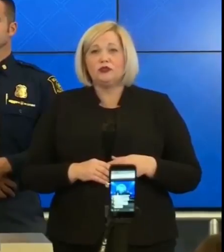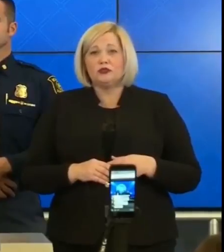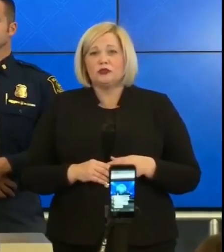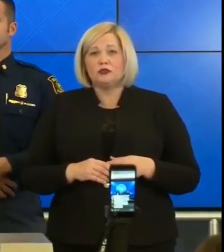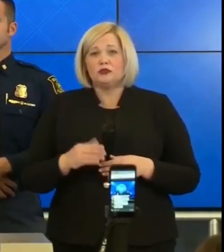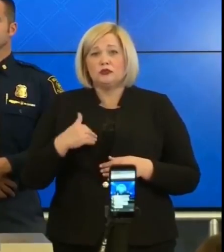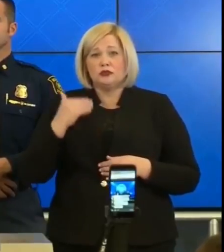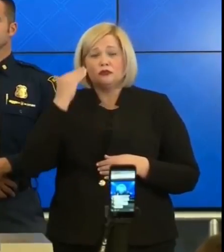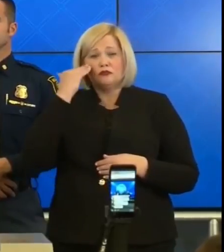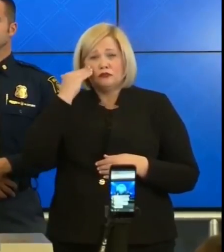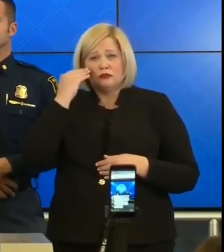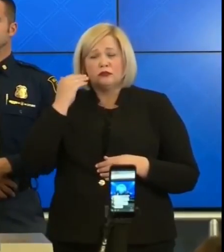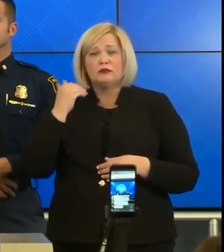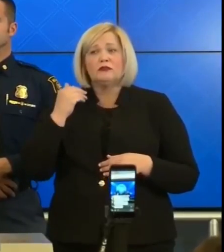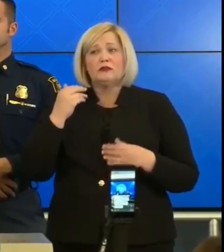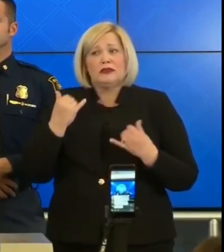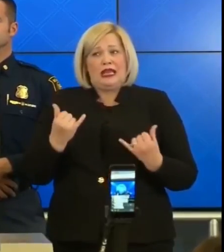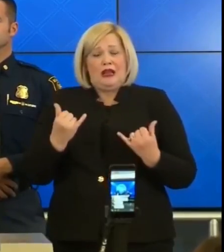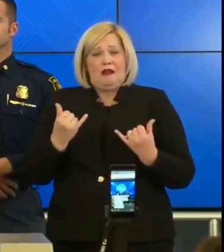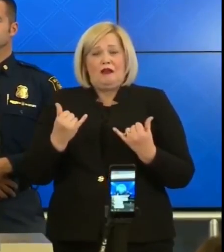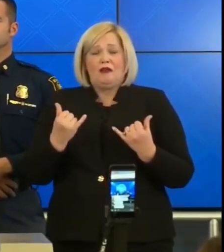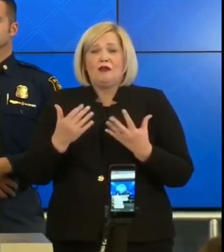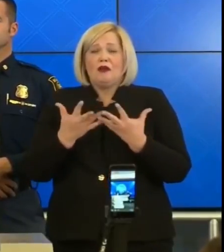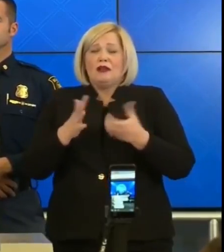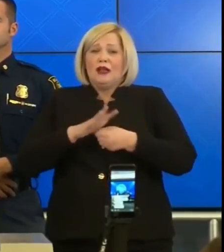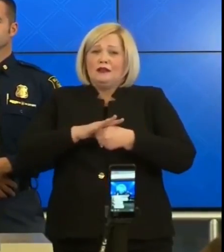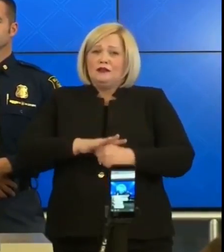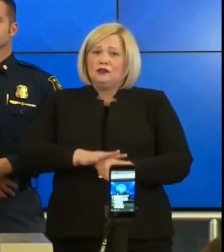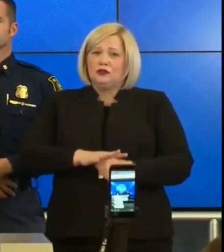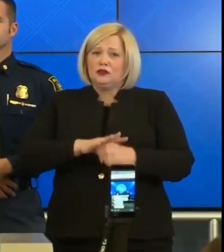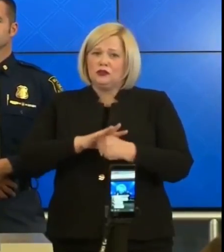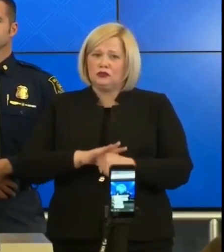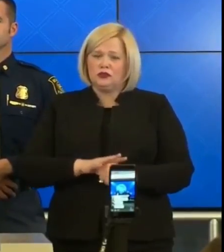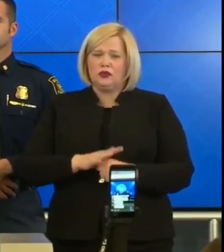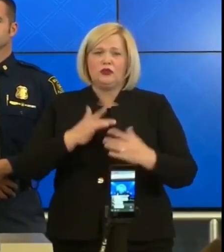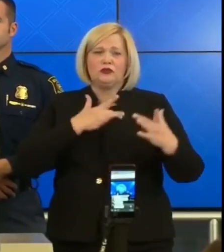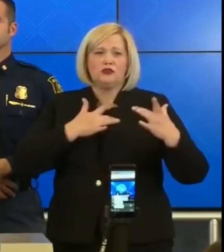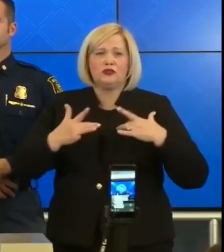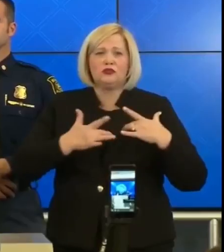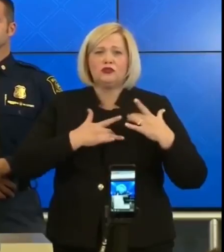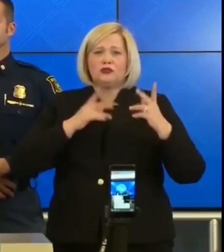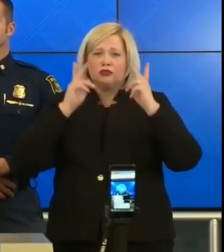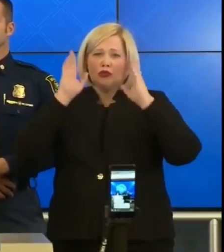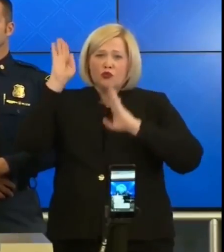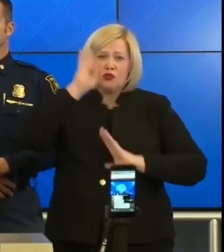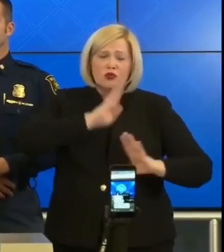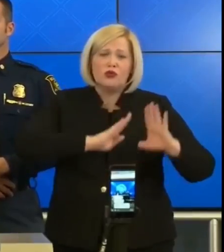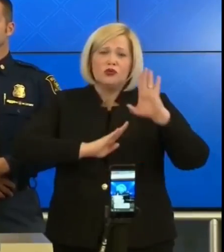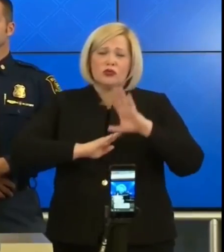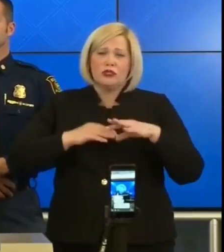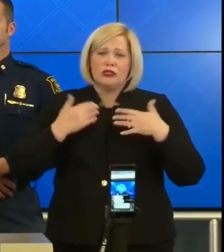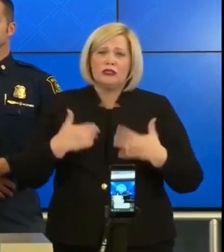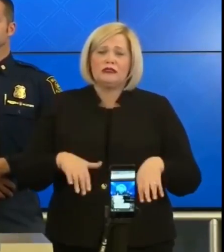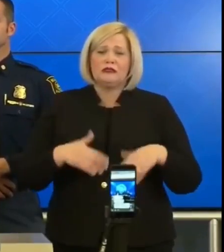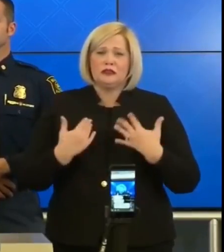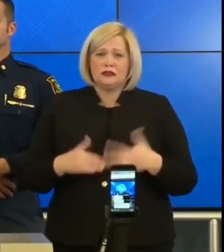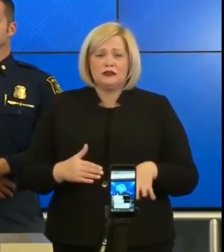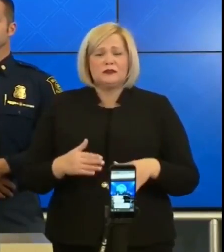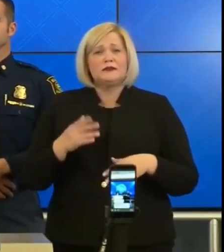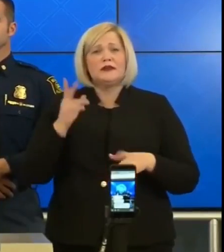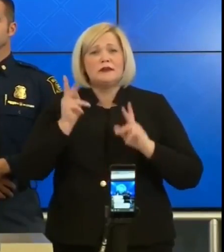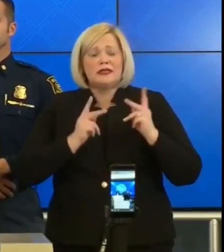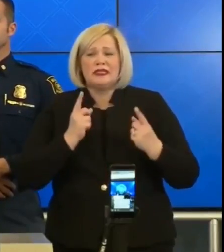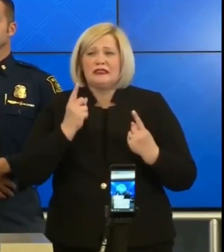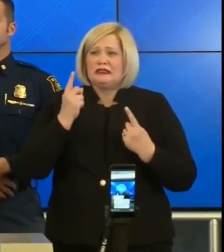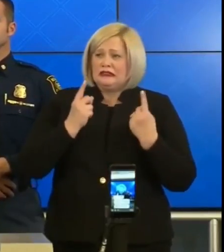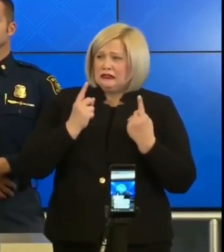that there is a lot of stress. I know that people are worried. And I also know that people are